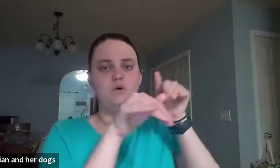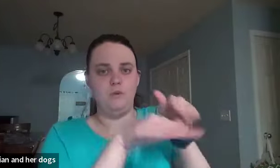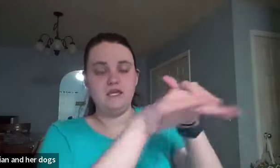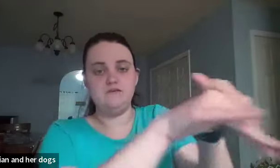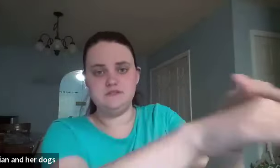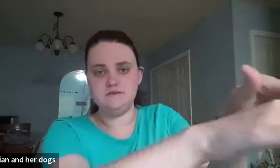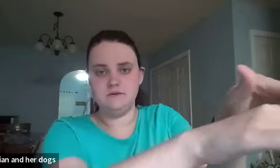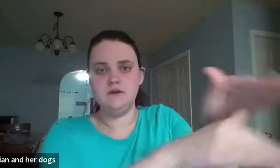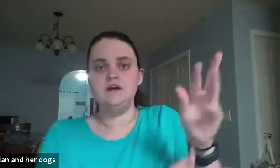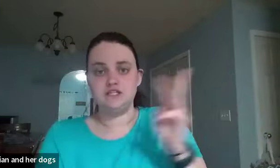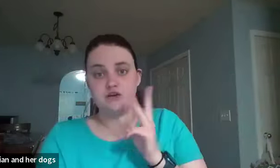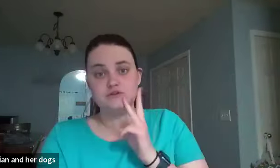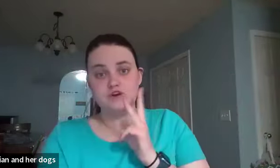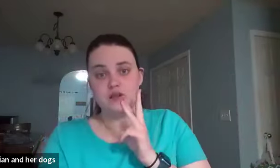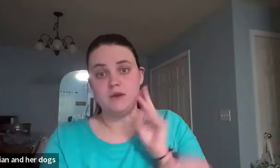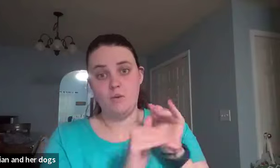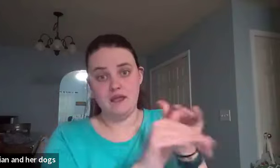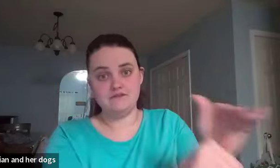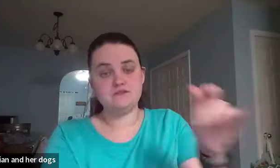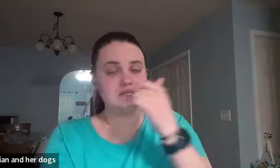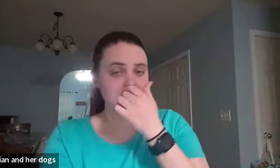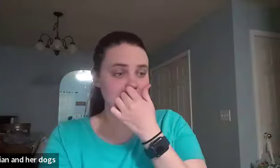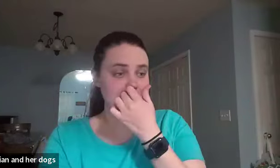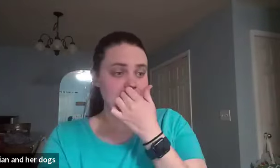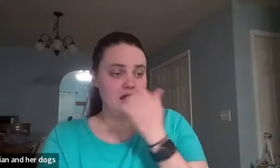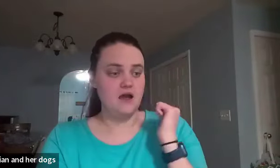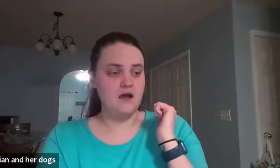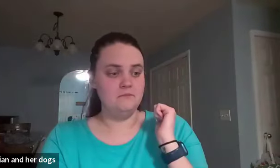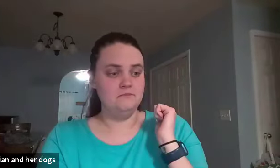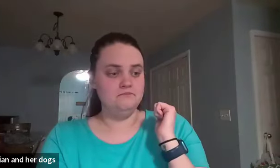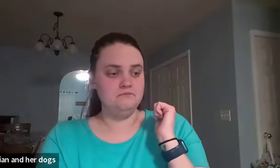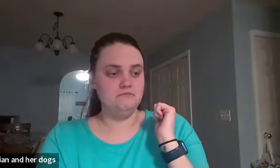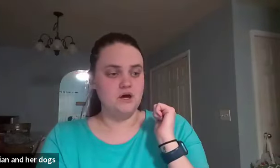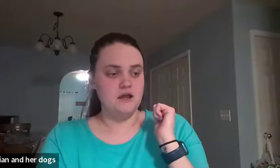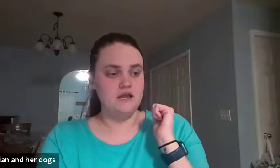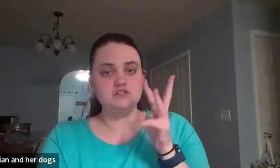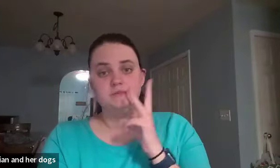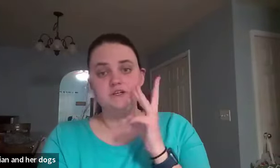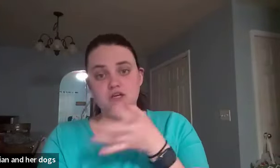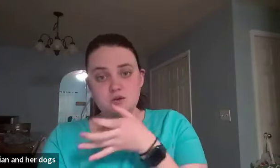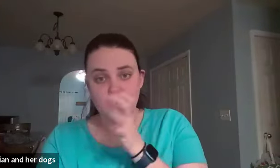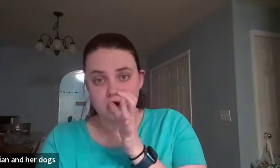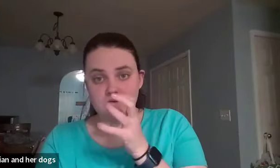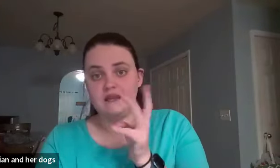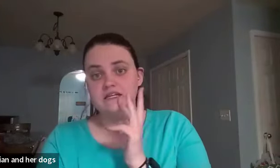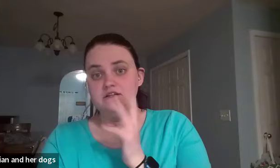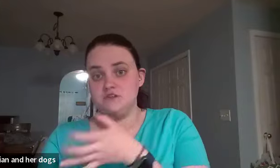or waves, to show they're talking about waves and things like that. But it also be drinking water, like I need